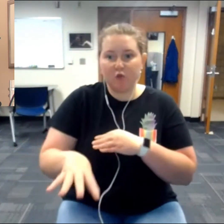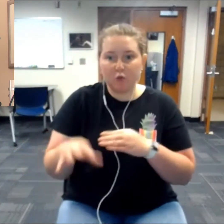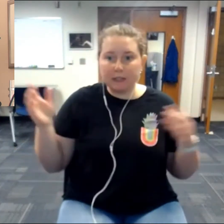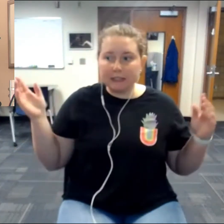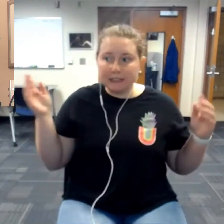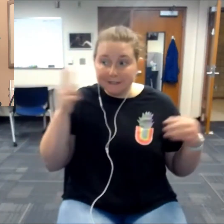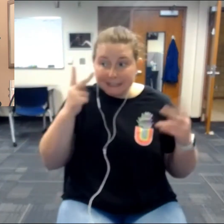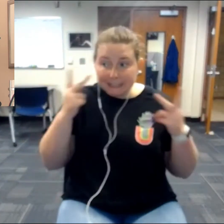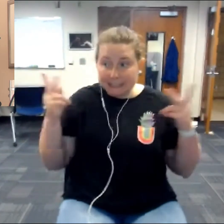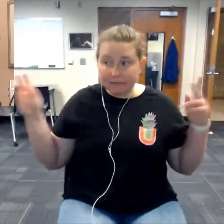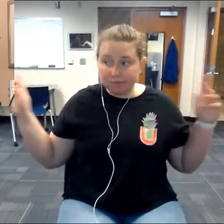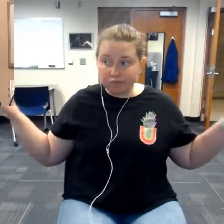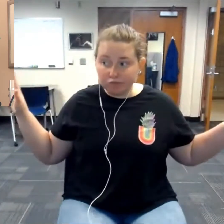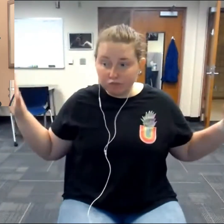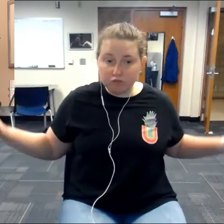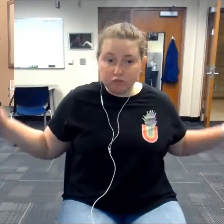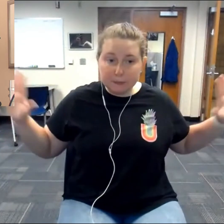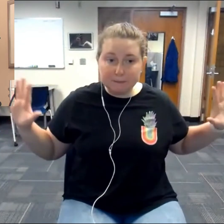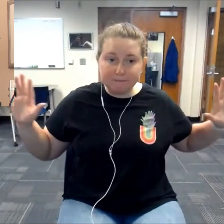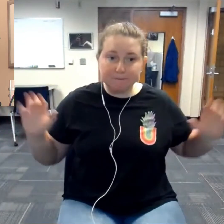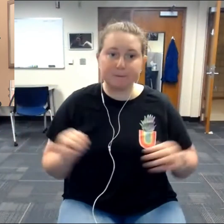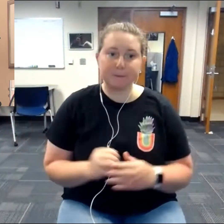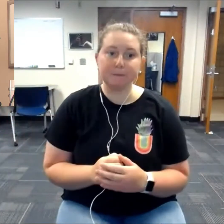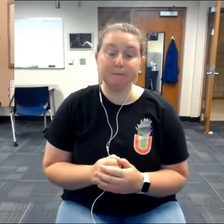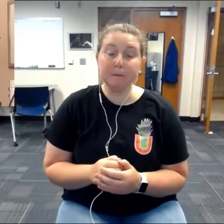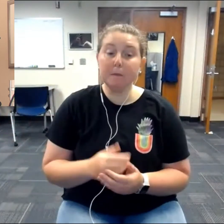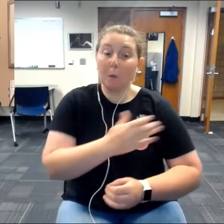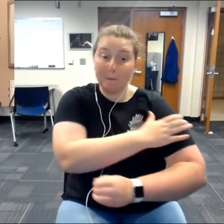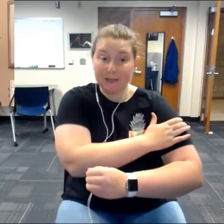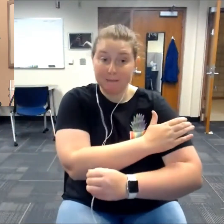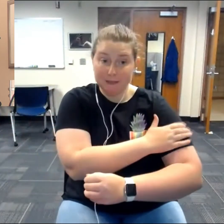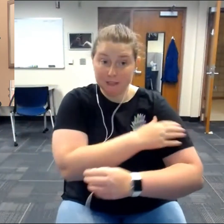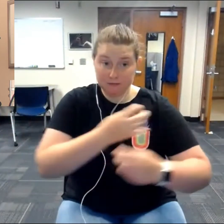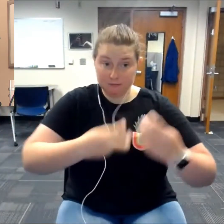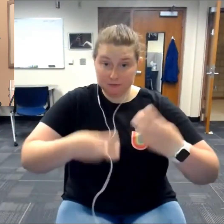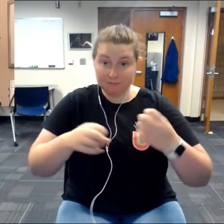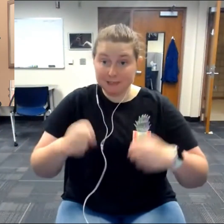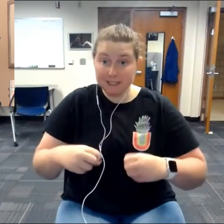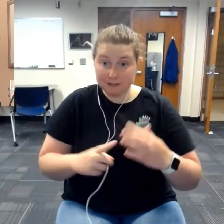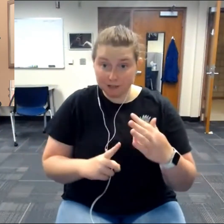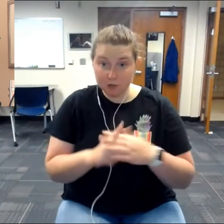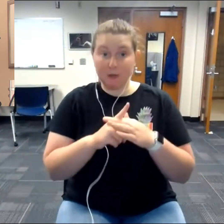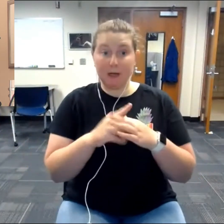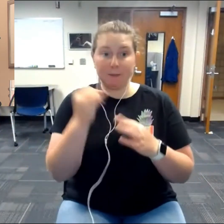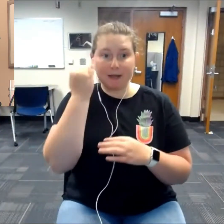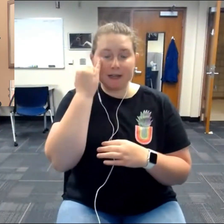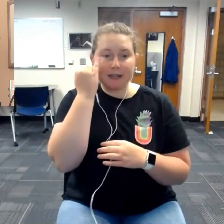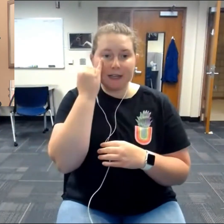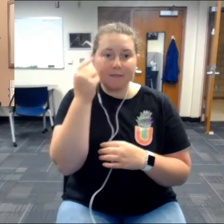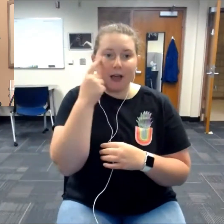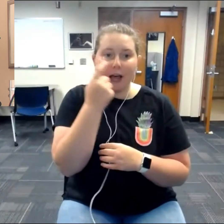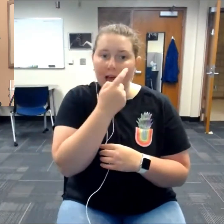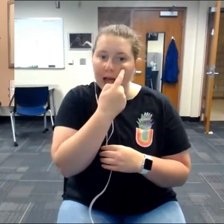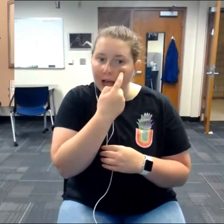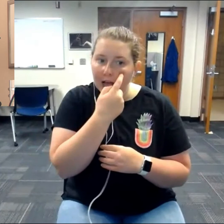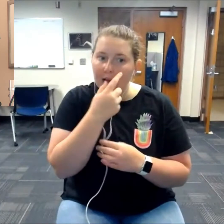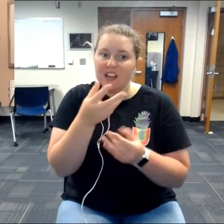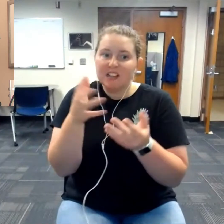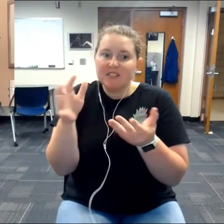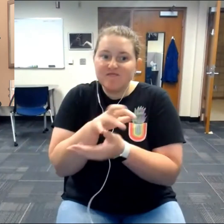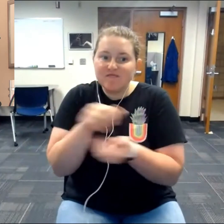again, blood pressure problems can show up in damage in the eye. We check color vision. Now,